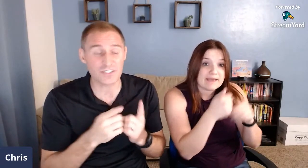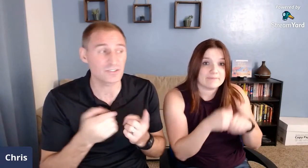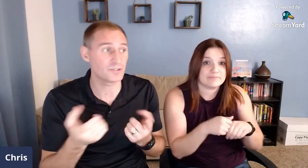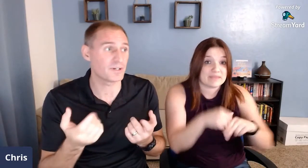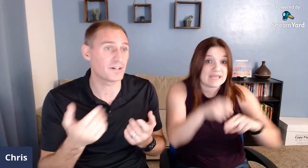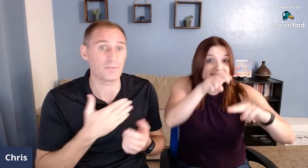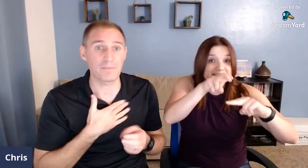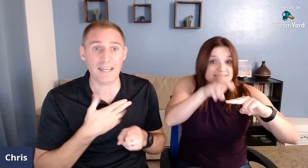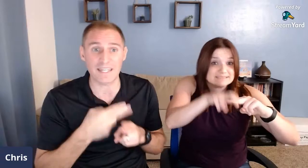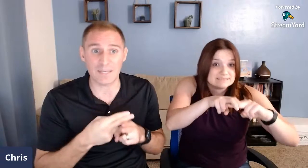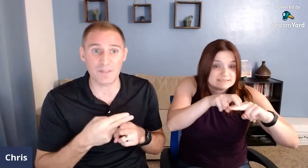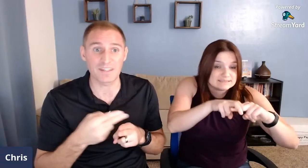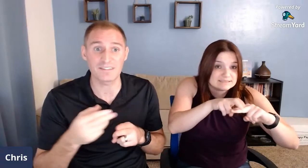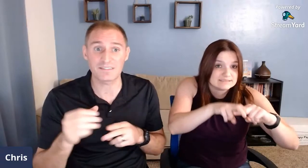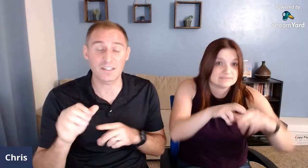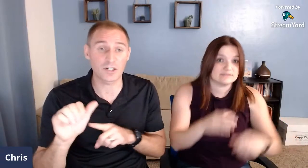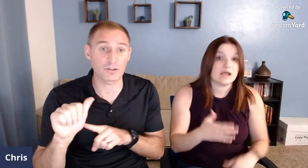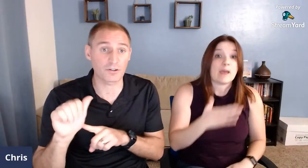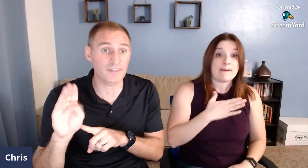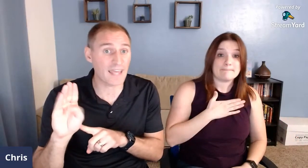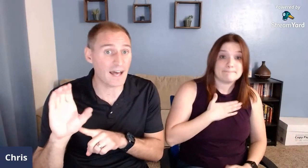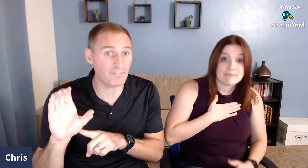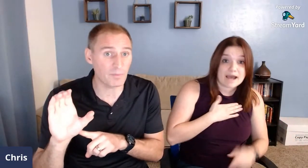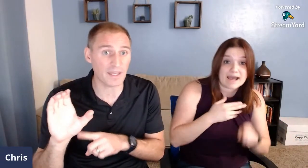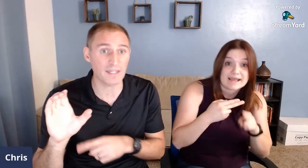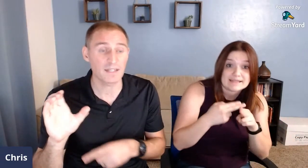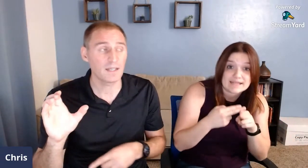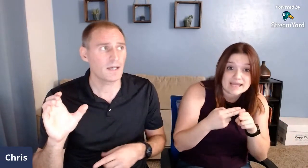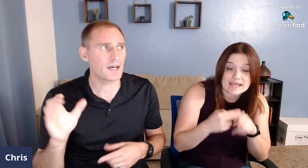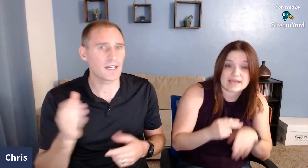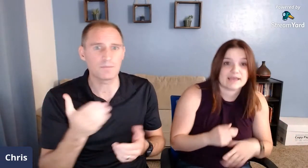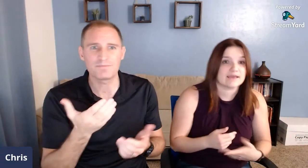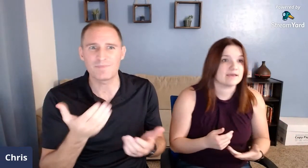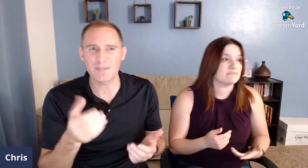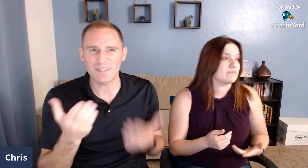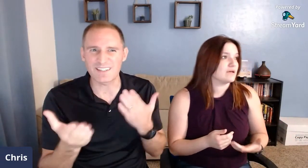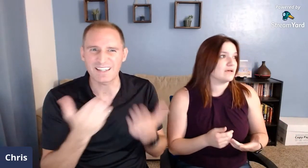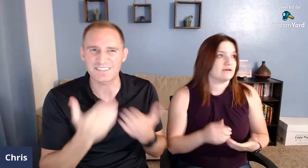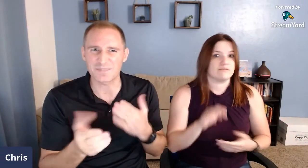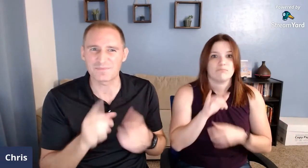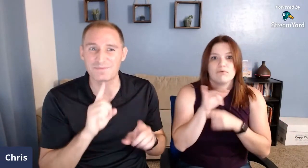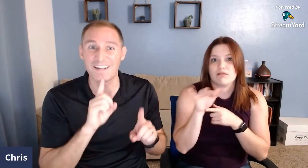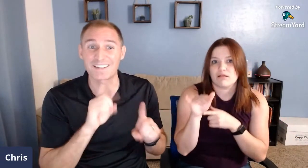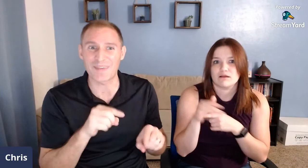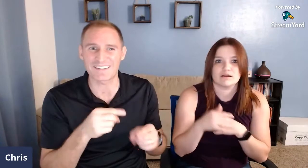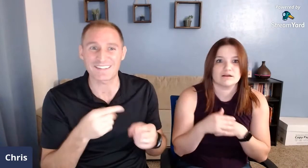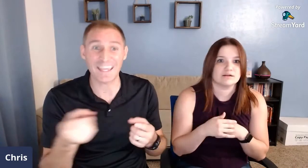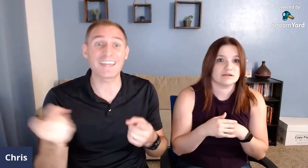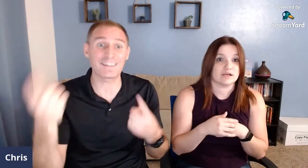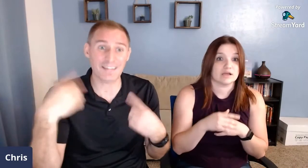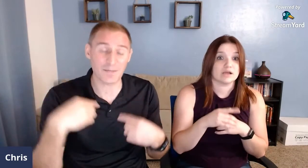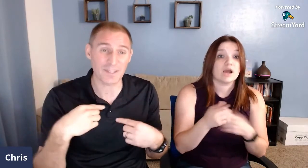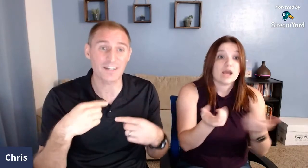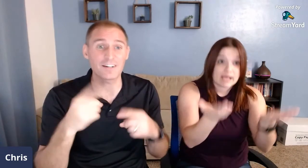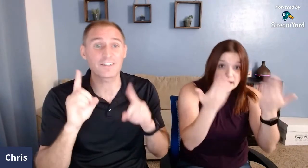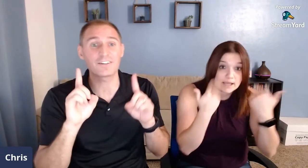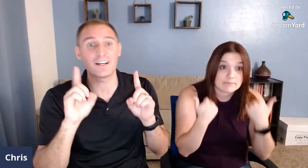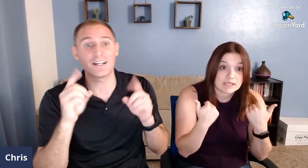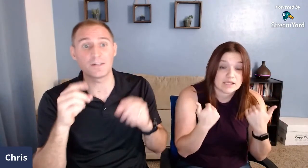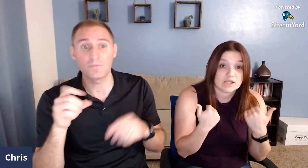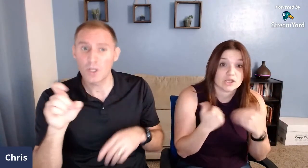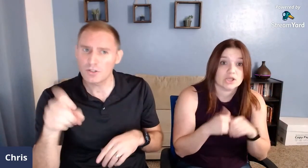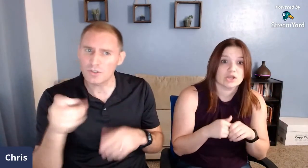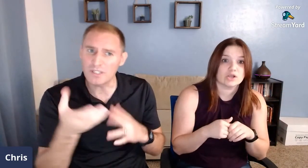Nice to meet you. My name is, learn the alphabet. Maybe like some commands like, hey, come